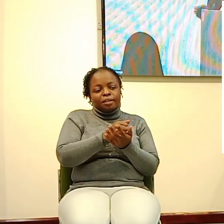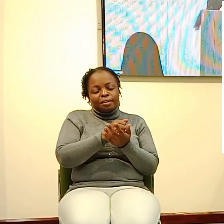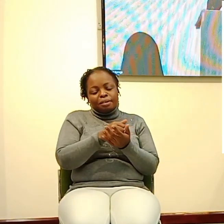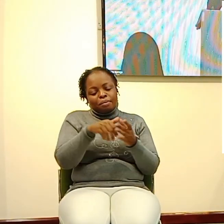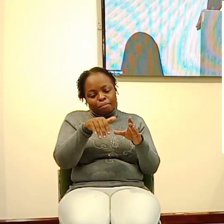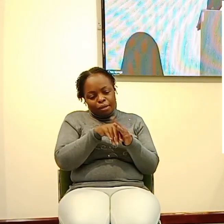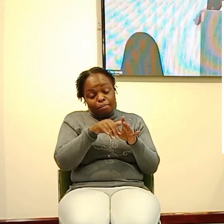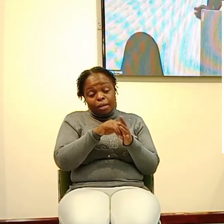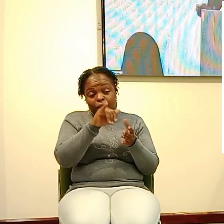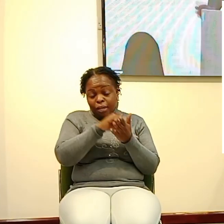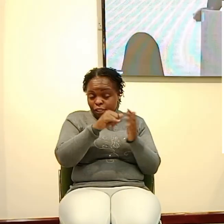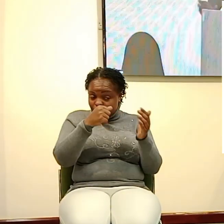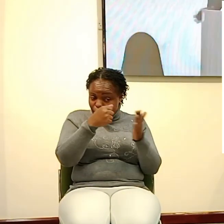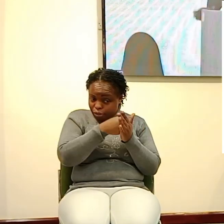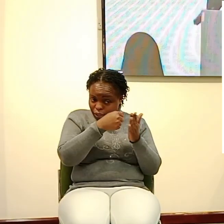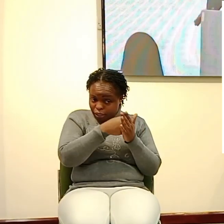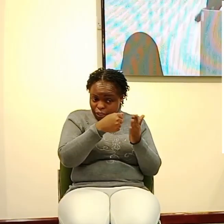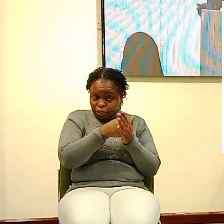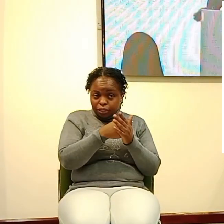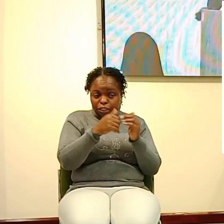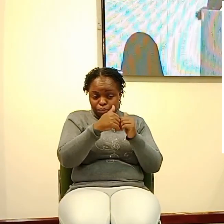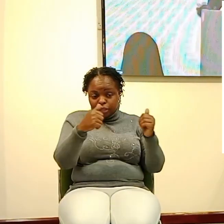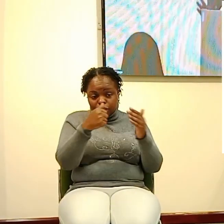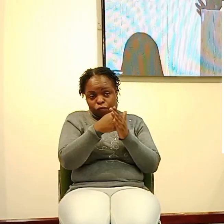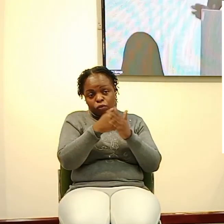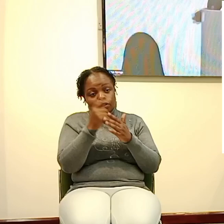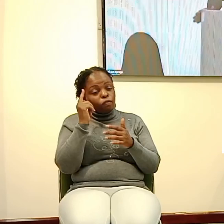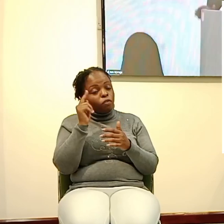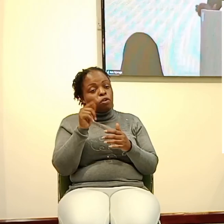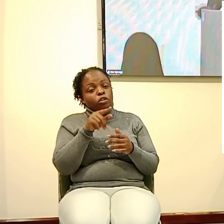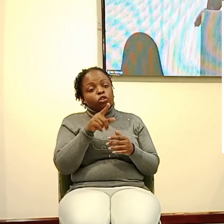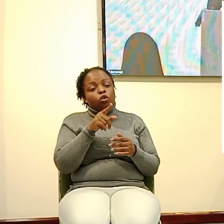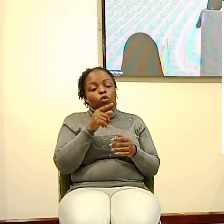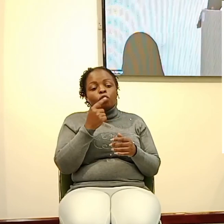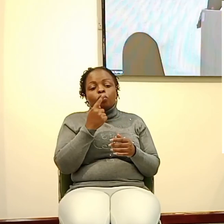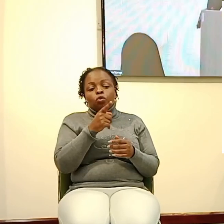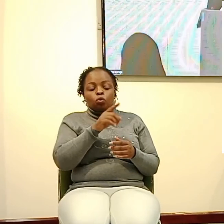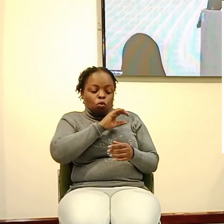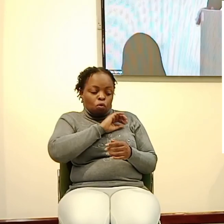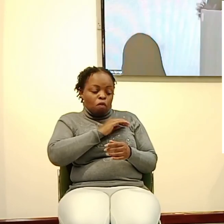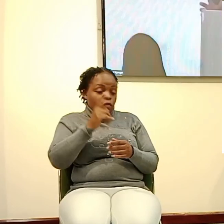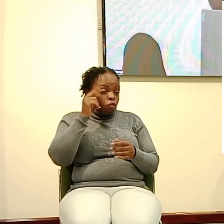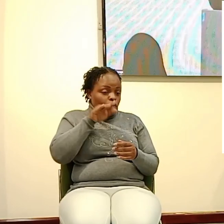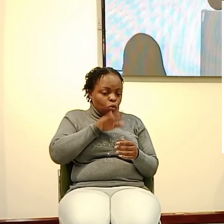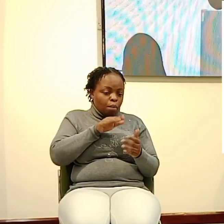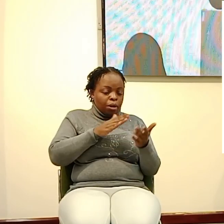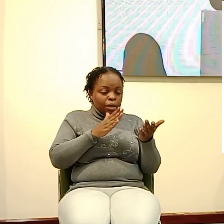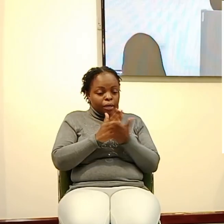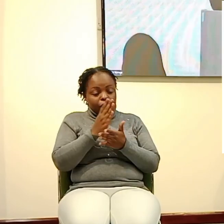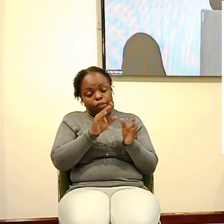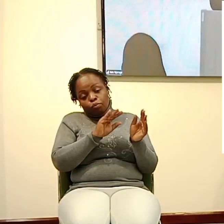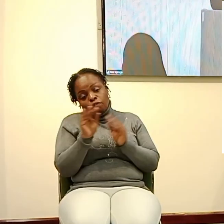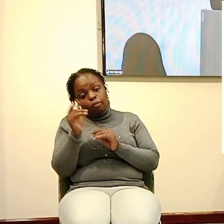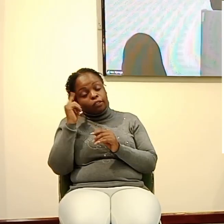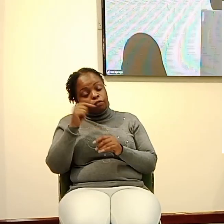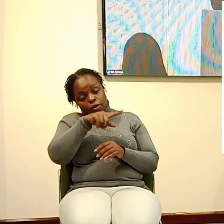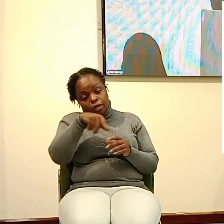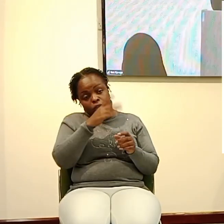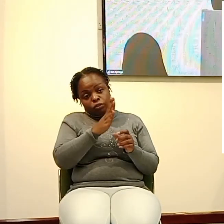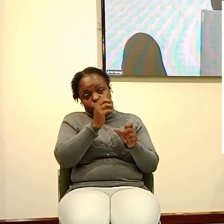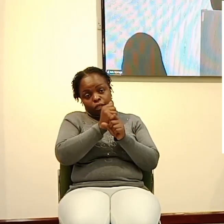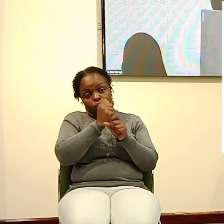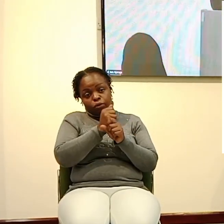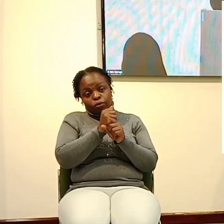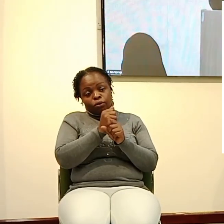for. So you do owe it to the women's rights movement, for us to be able to work together. And